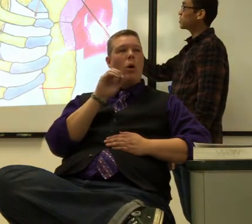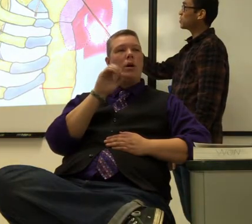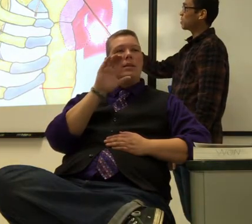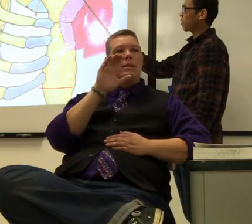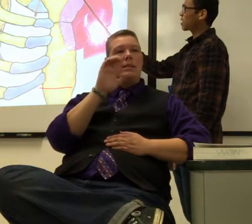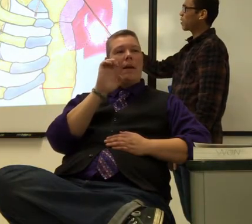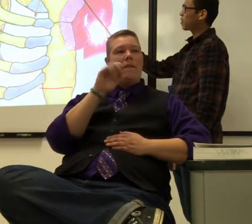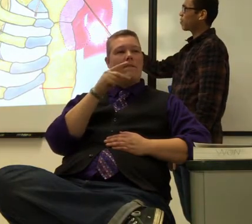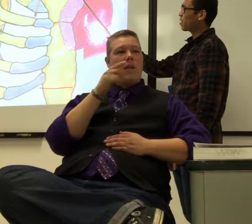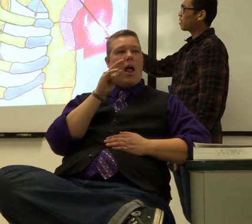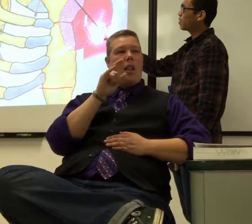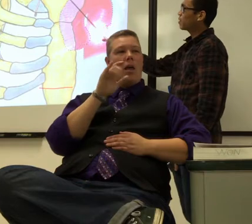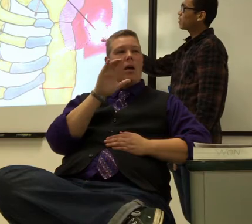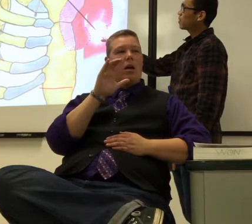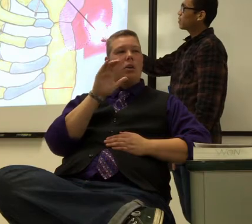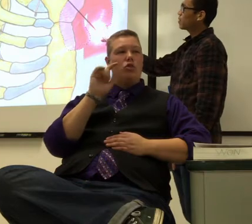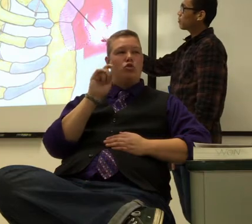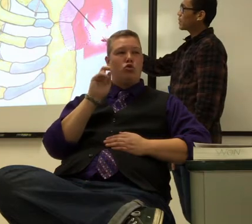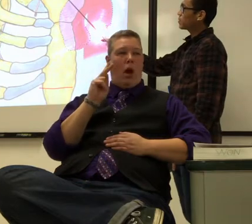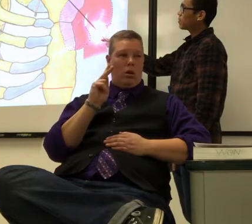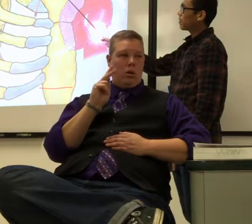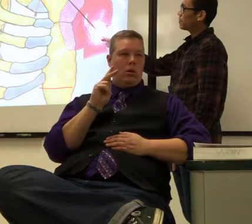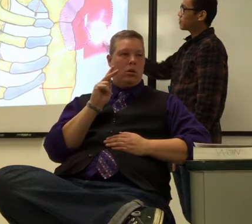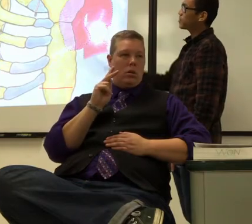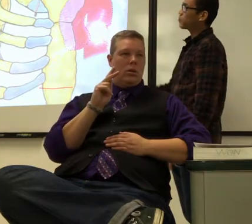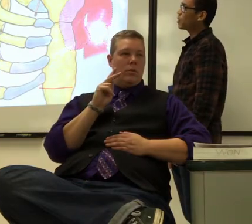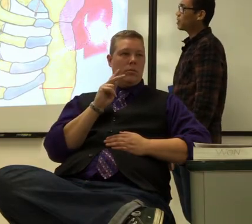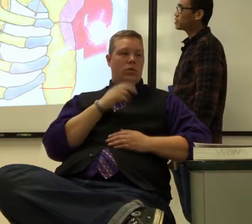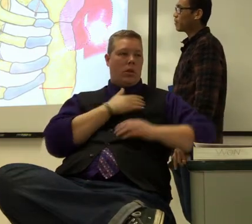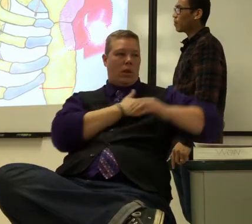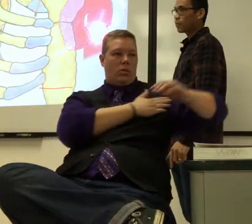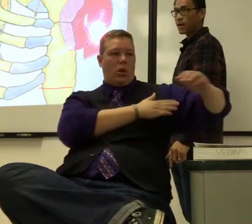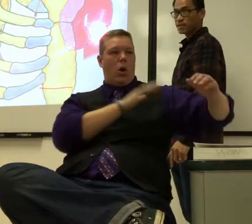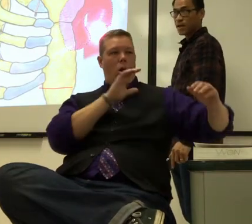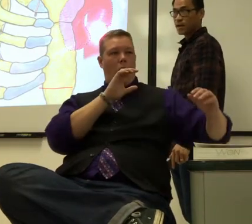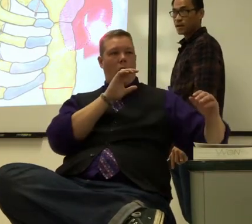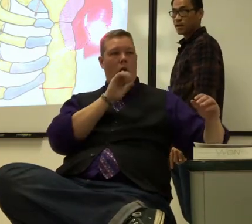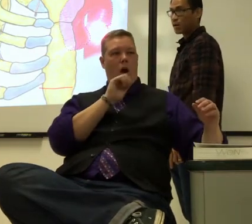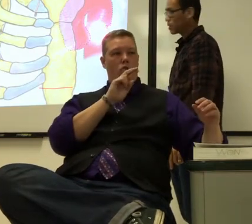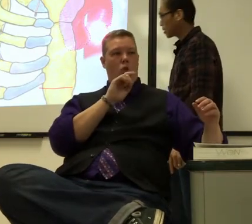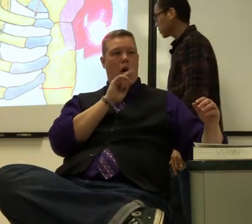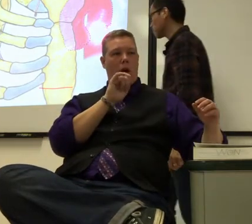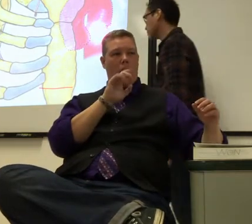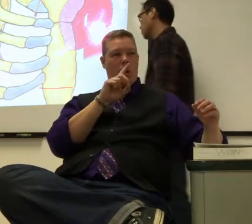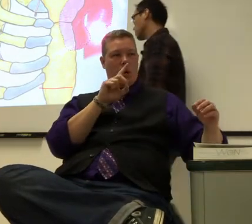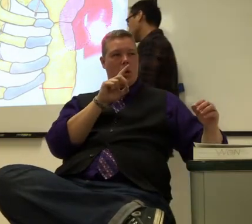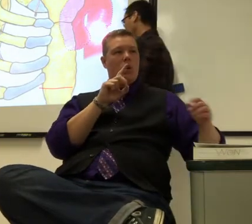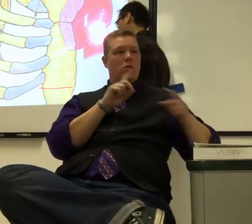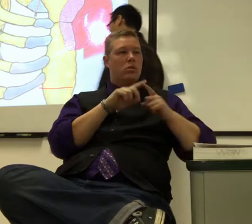it branches in the right common carotid, right subclavian. So this one does follow the right side.